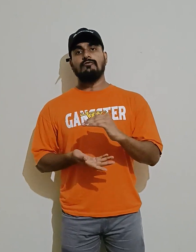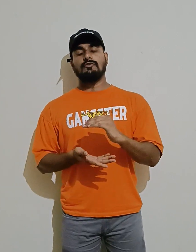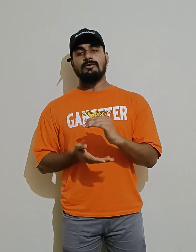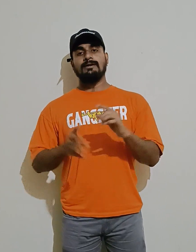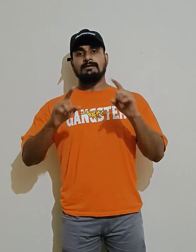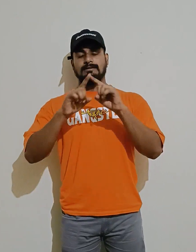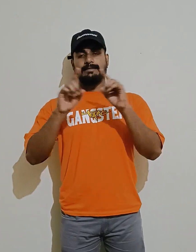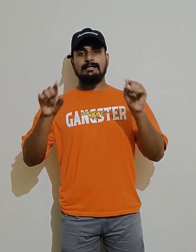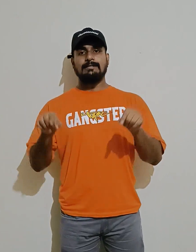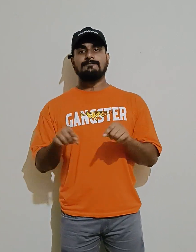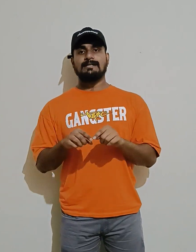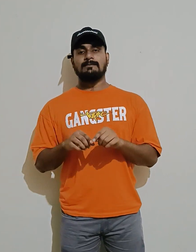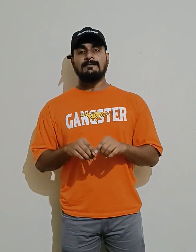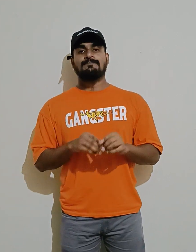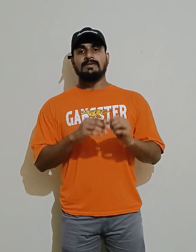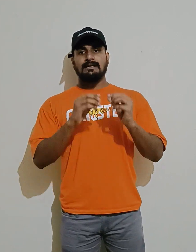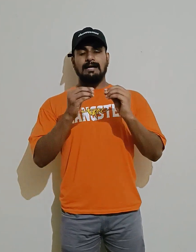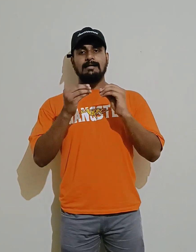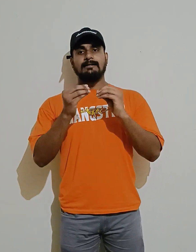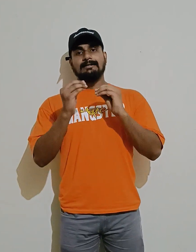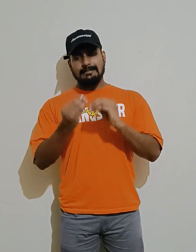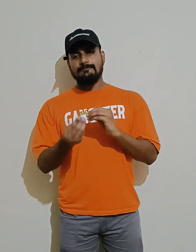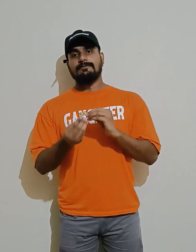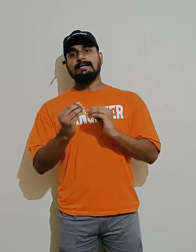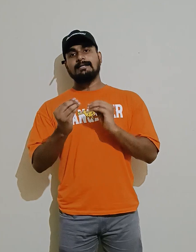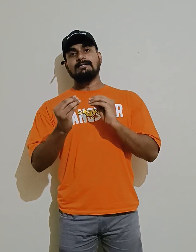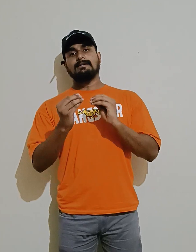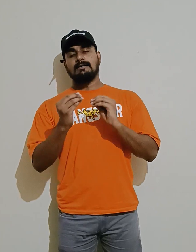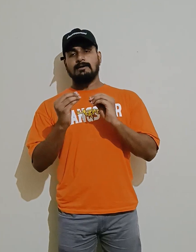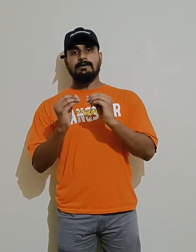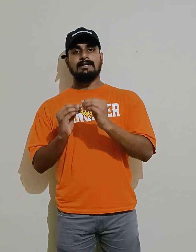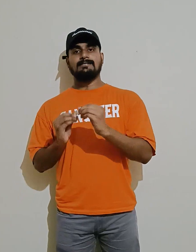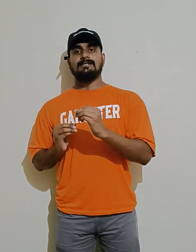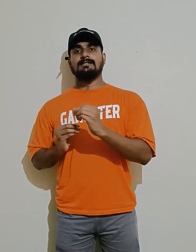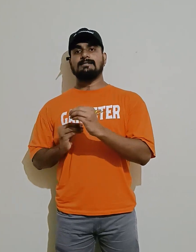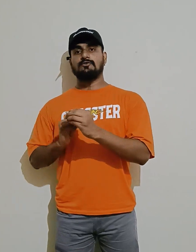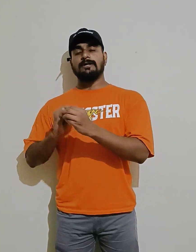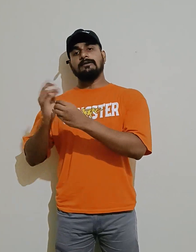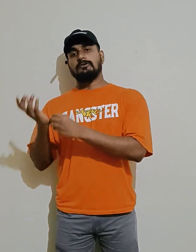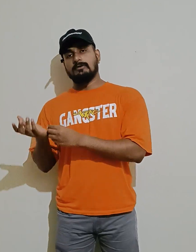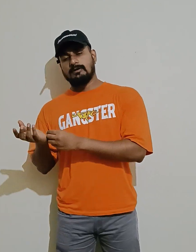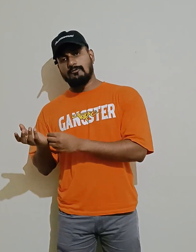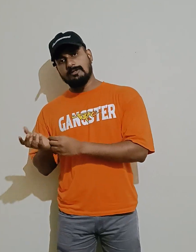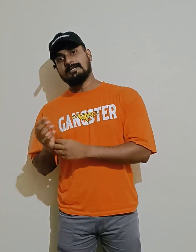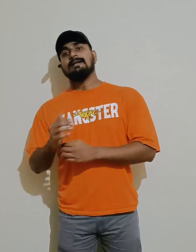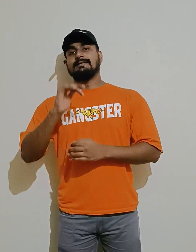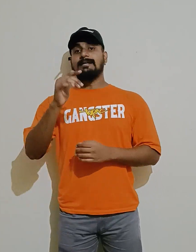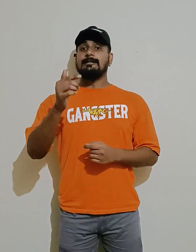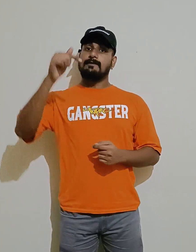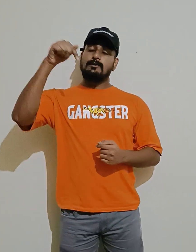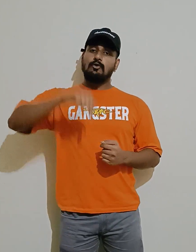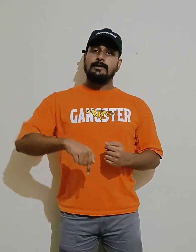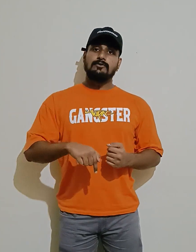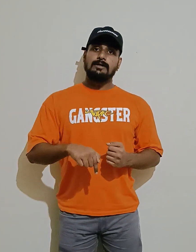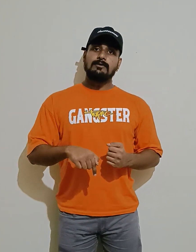of code, that if statement, and if it is our condition is going false, then it will